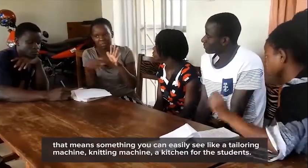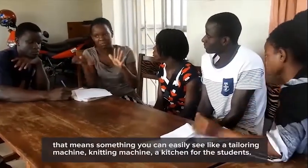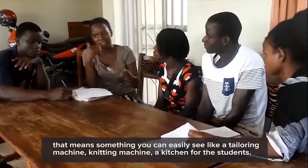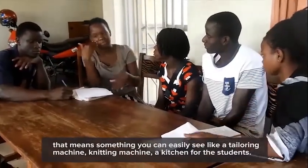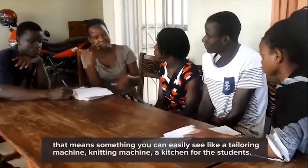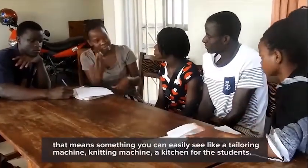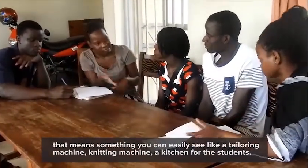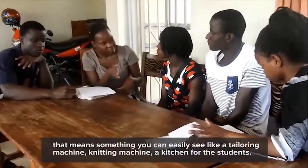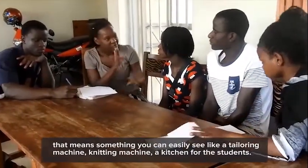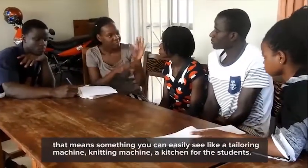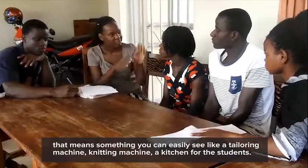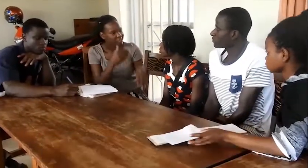students.